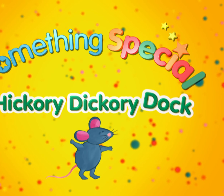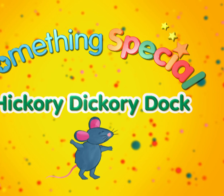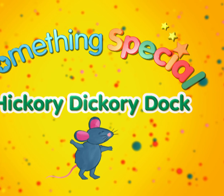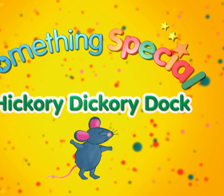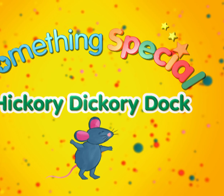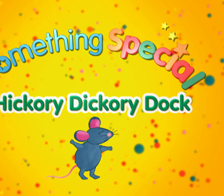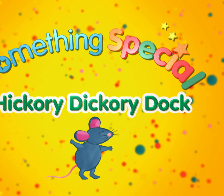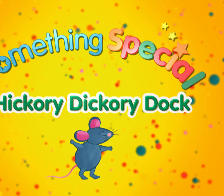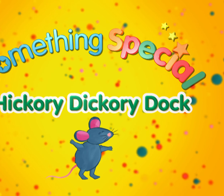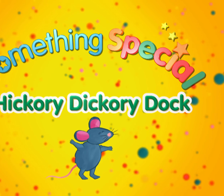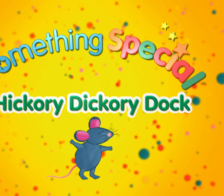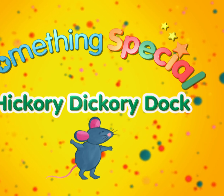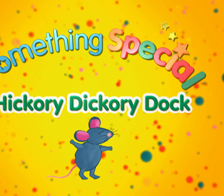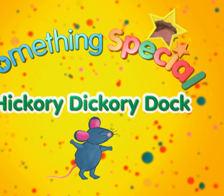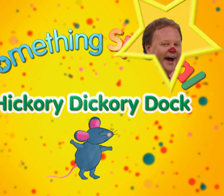Hickory Dickory Dock.